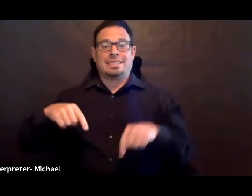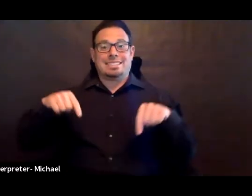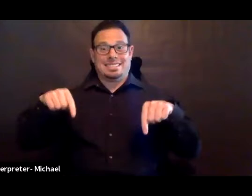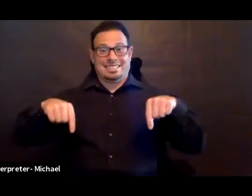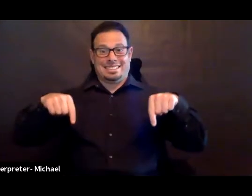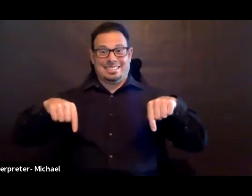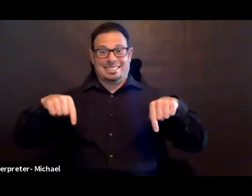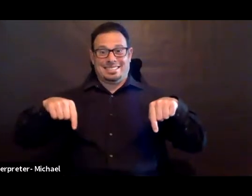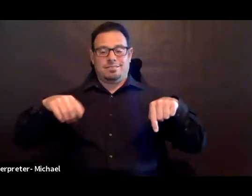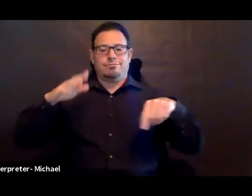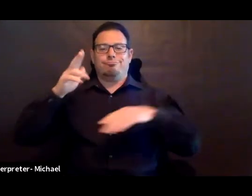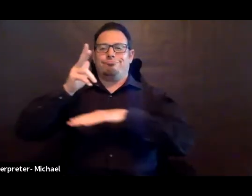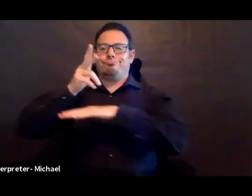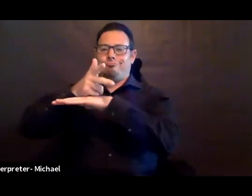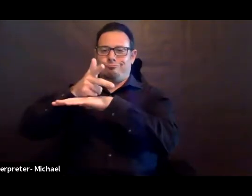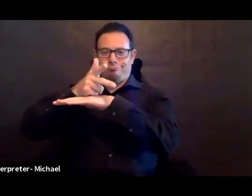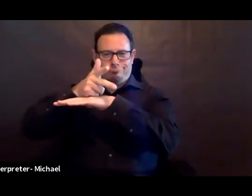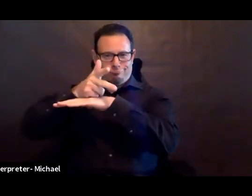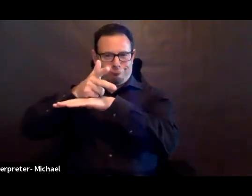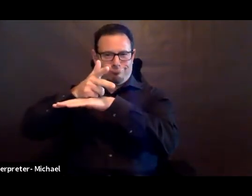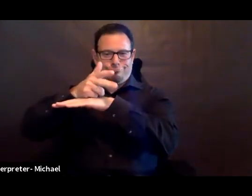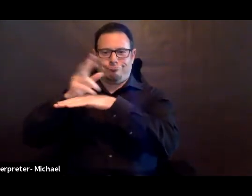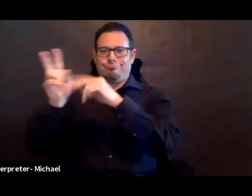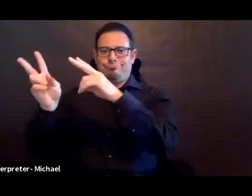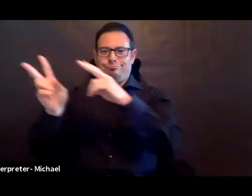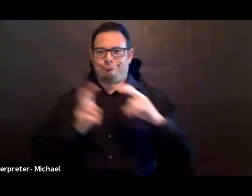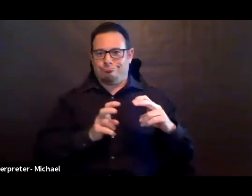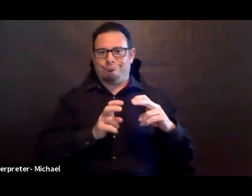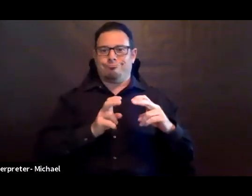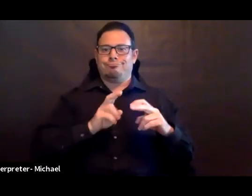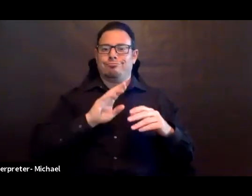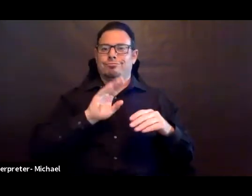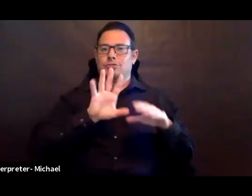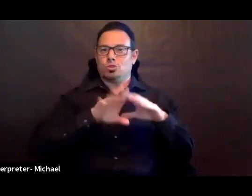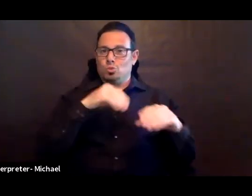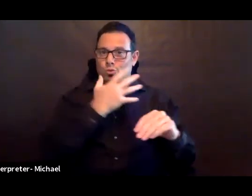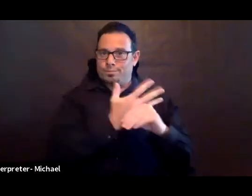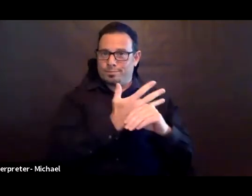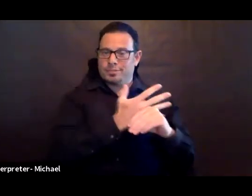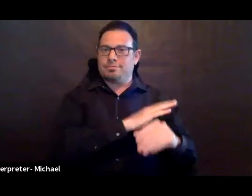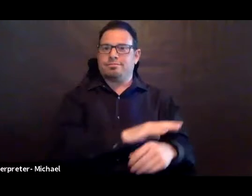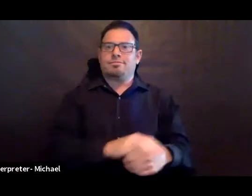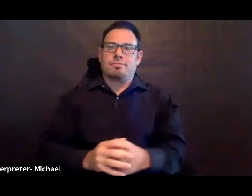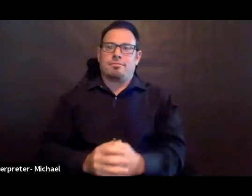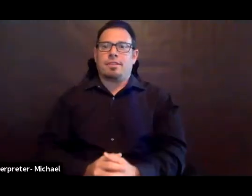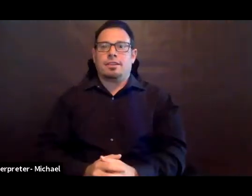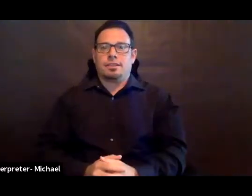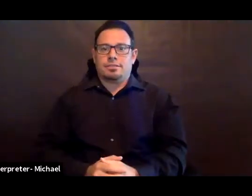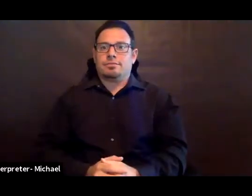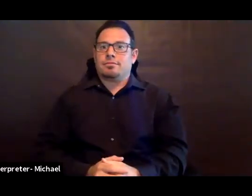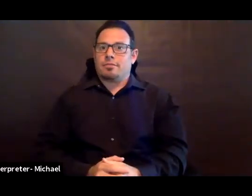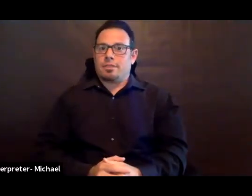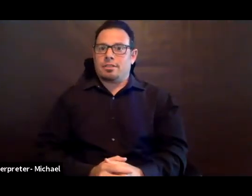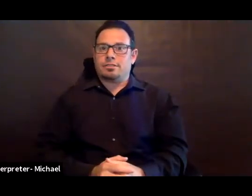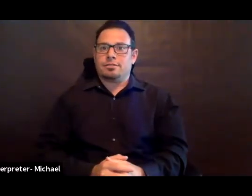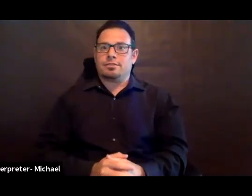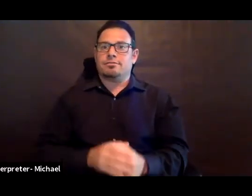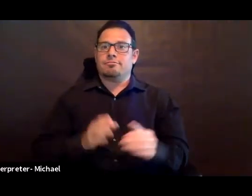star zero. I would now like to hand the conference over to your host, Mike Schamer. Thank you. Please go ahead,